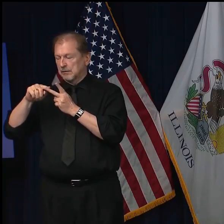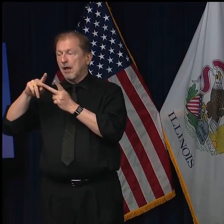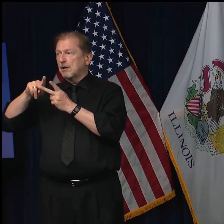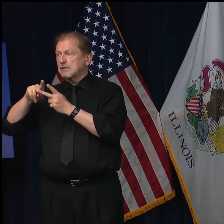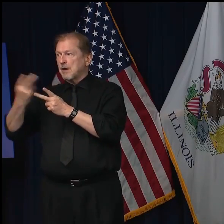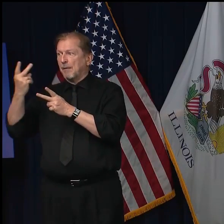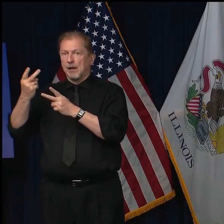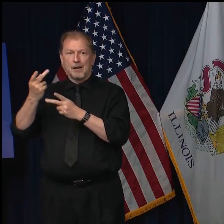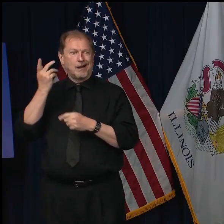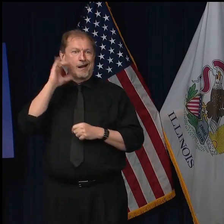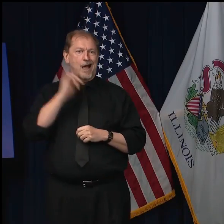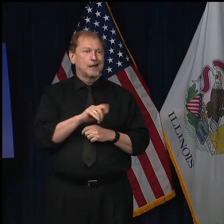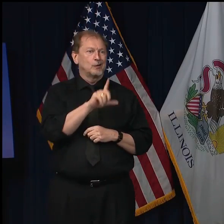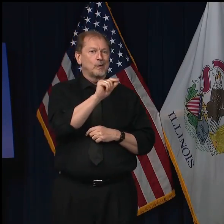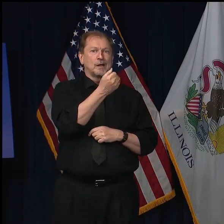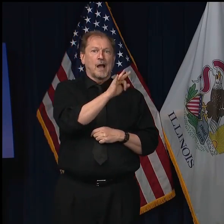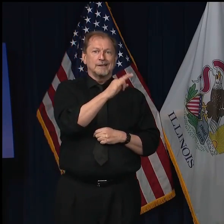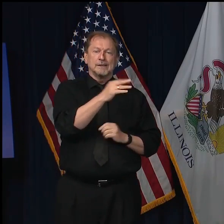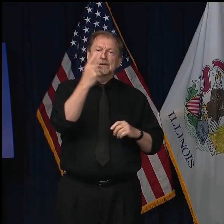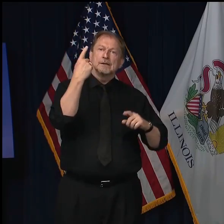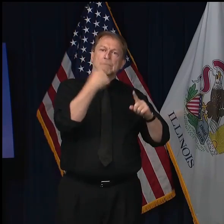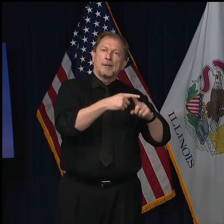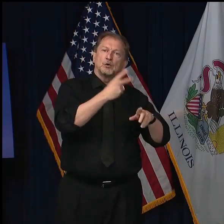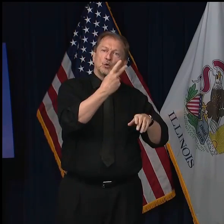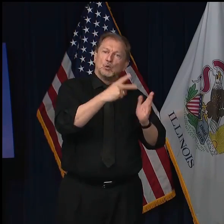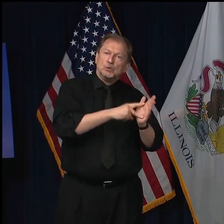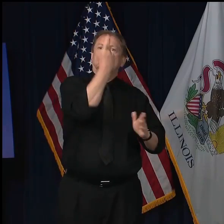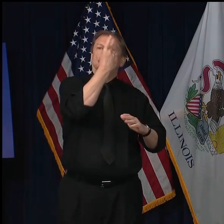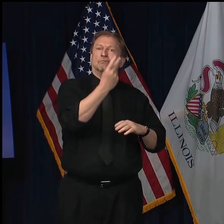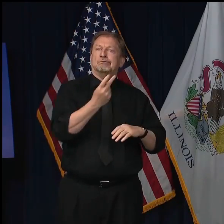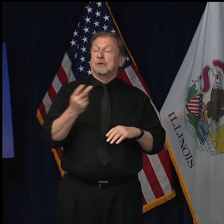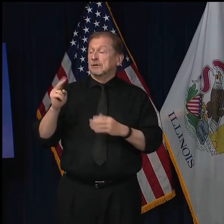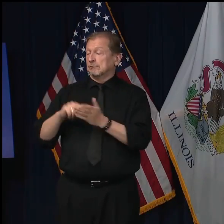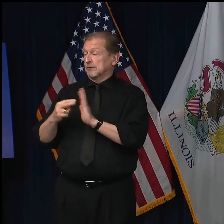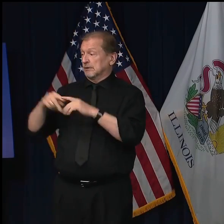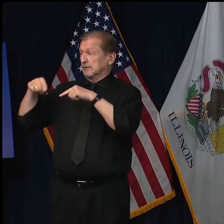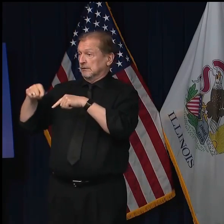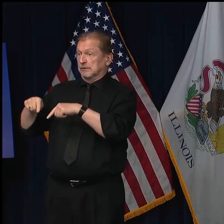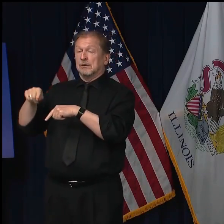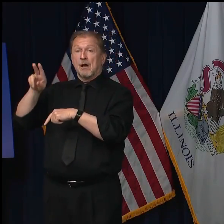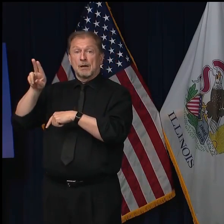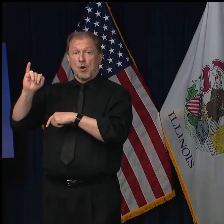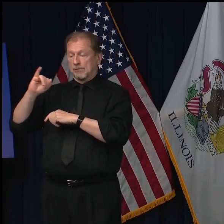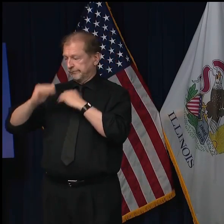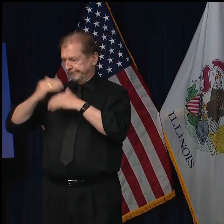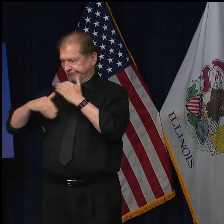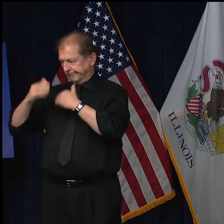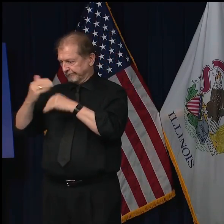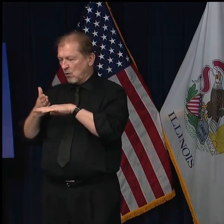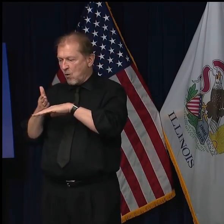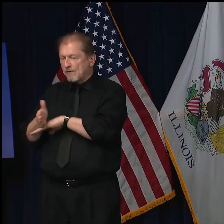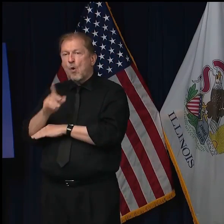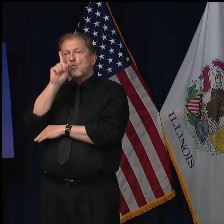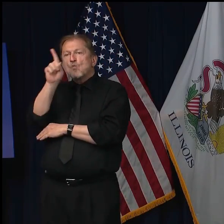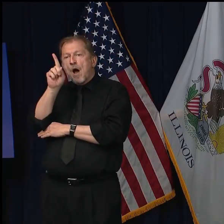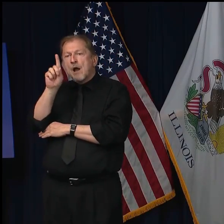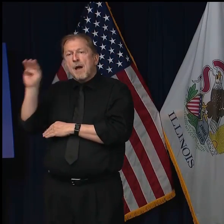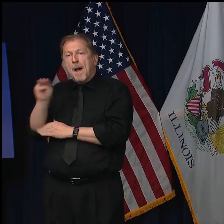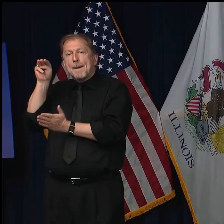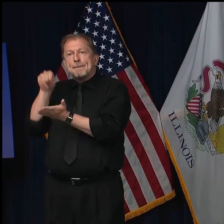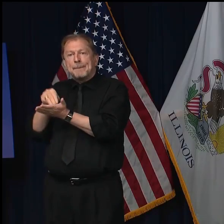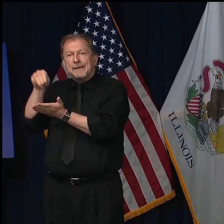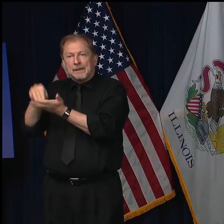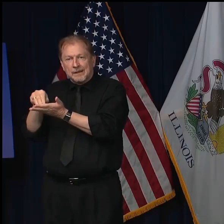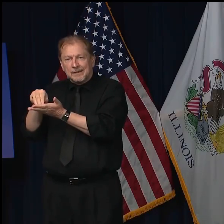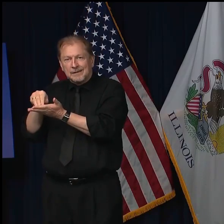of today, IDES has now processed more than 1 million initial unemployment claims just since